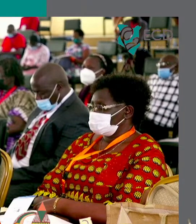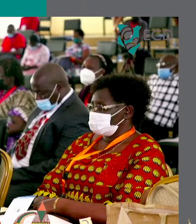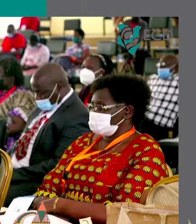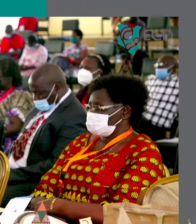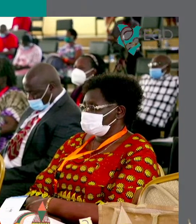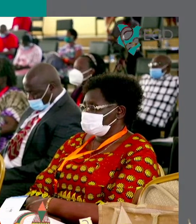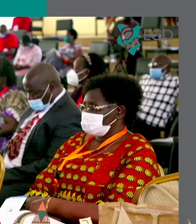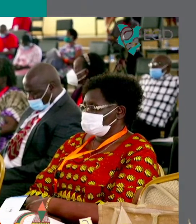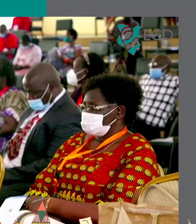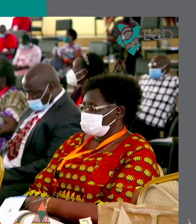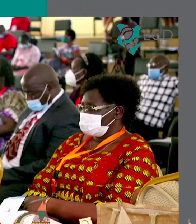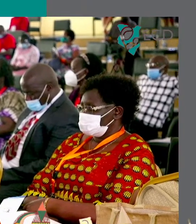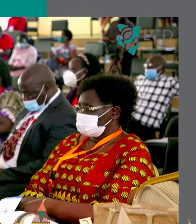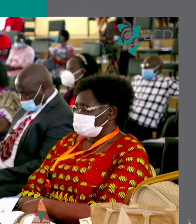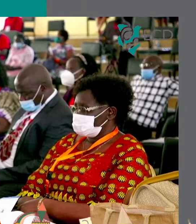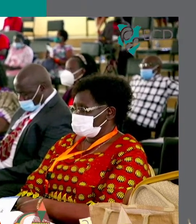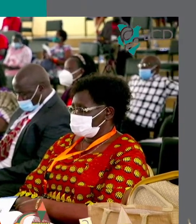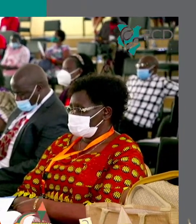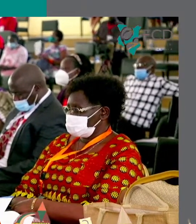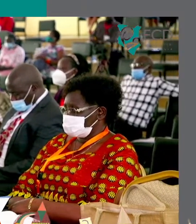schools.